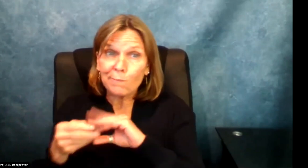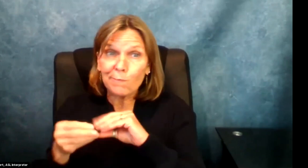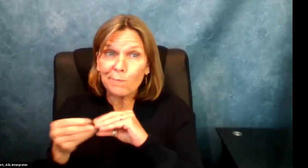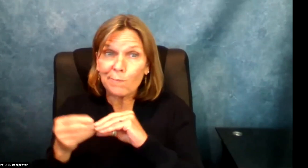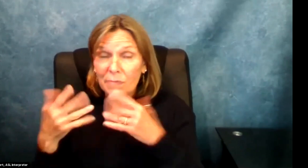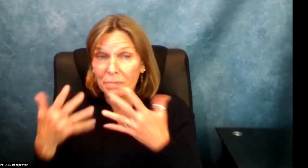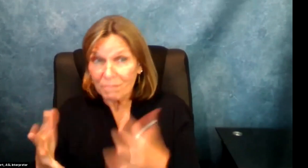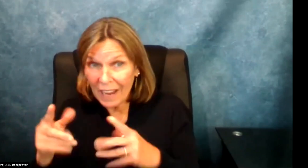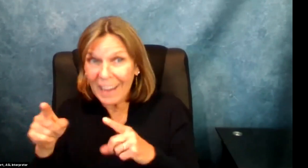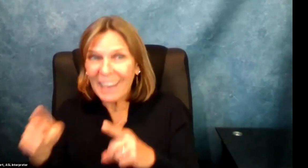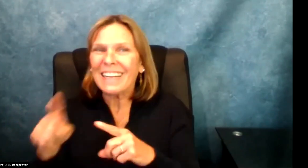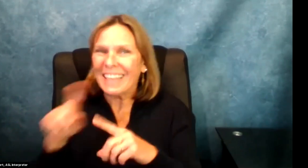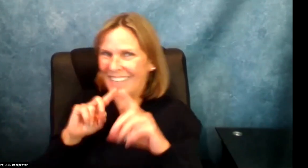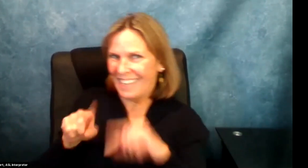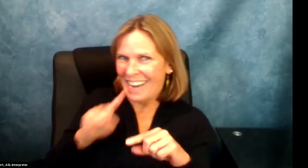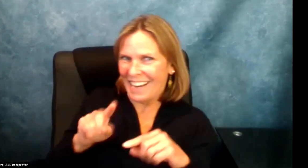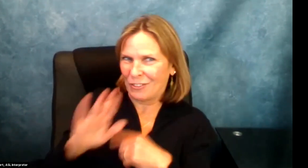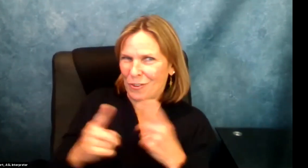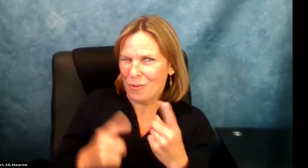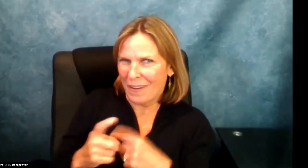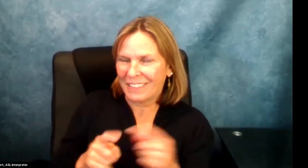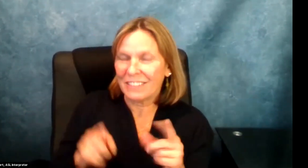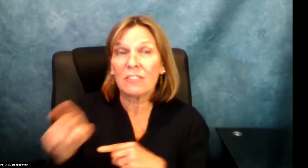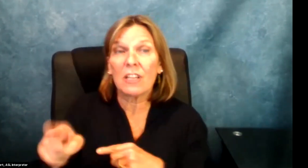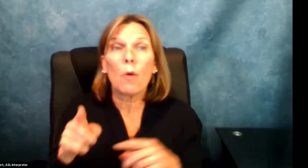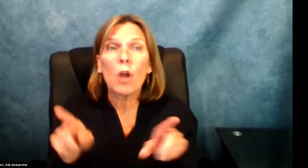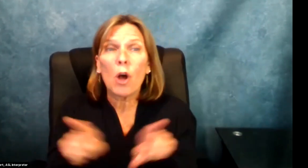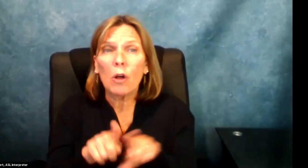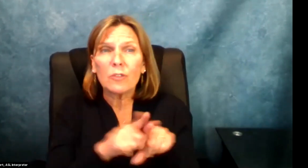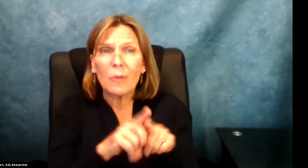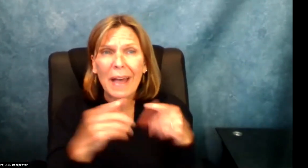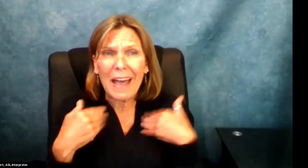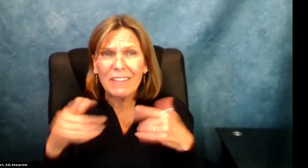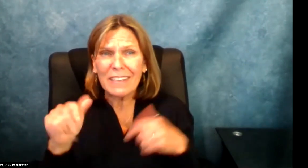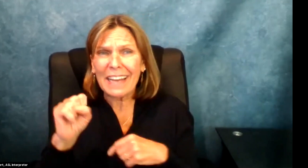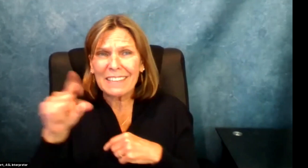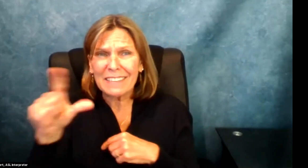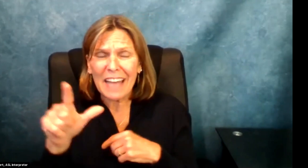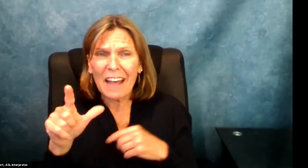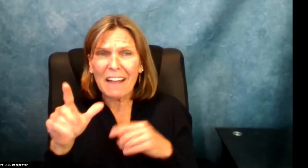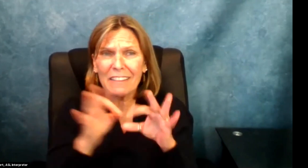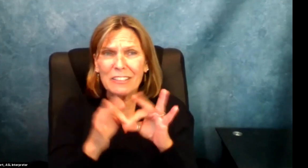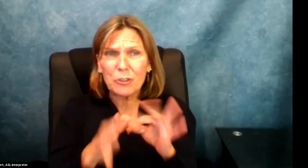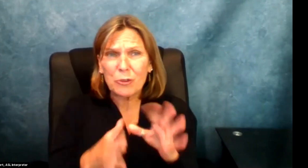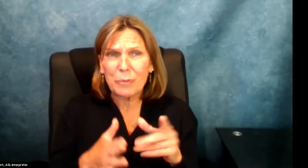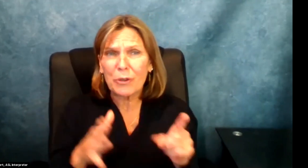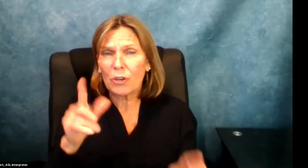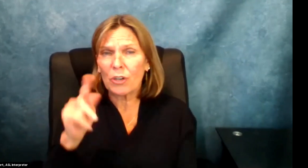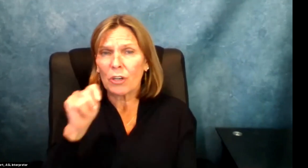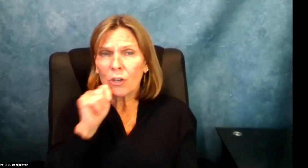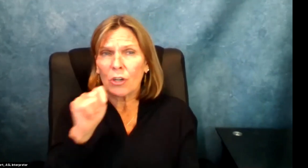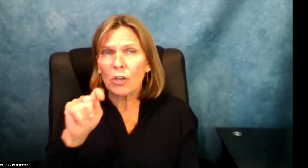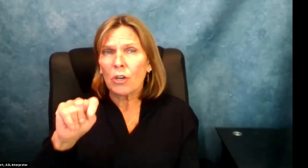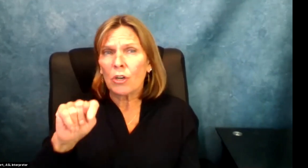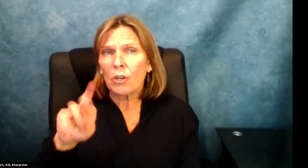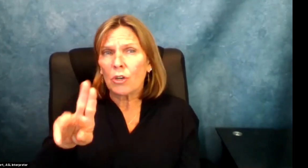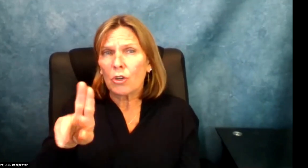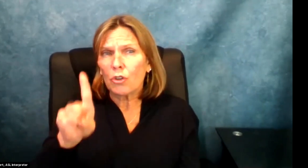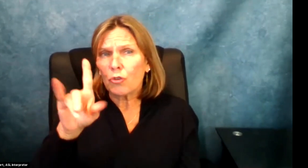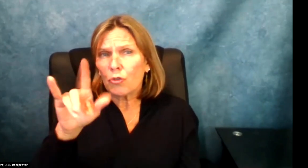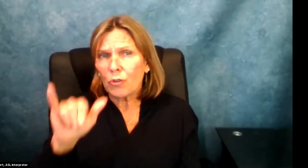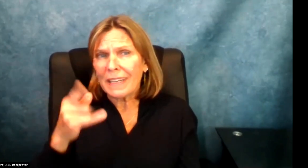an ASL interpreter. And I'm trying with my limited tech knowledge to make sure her video